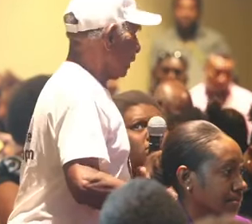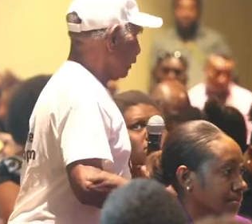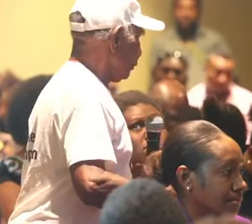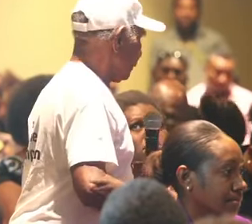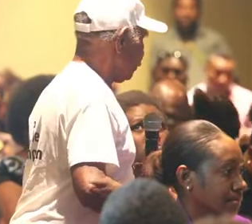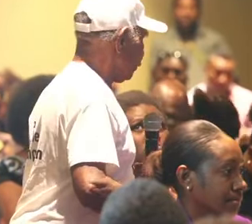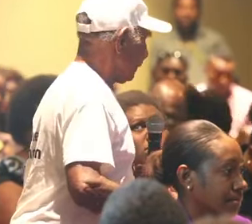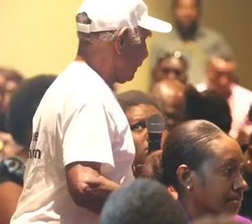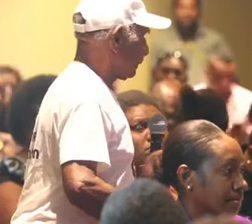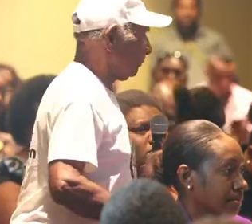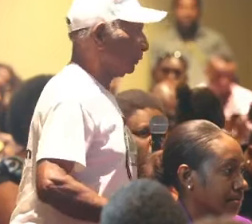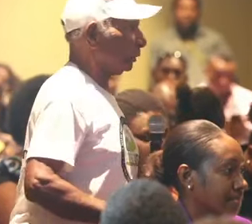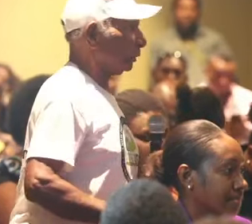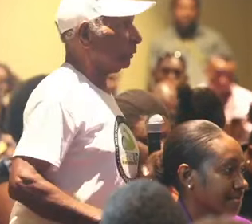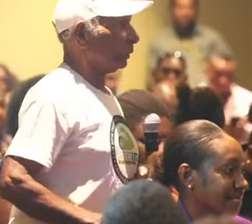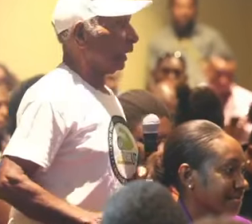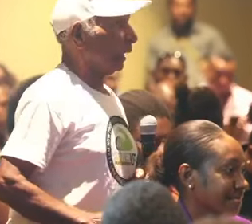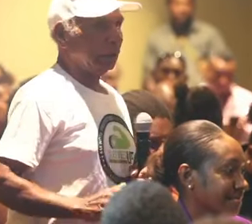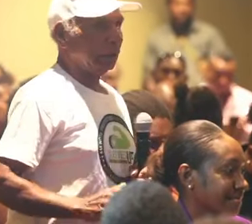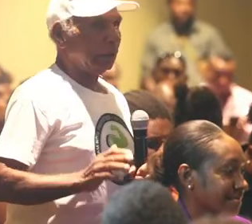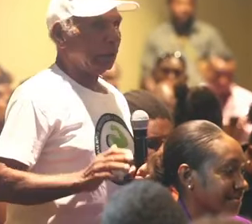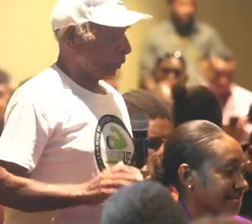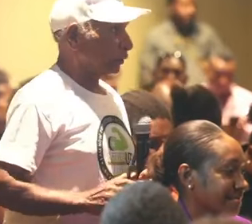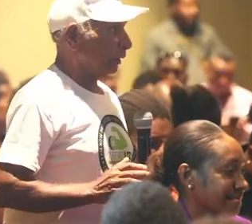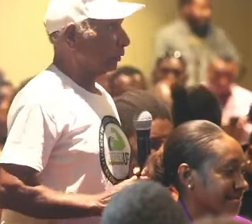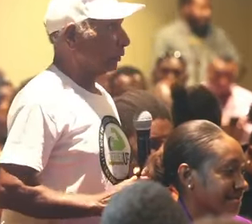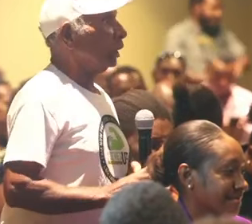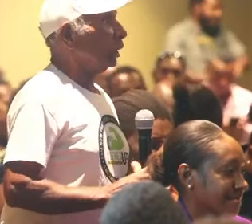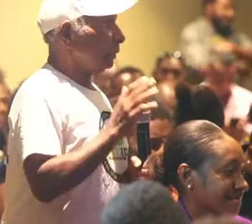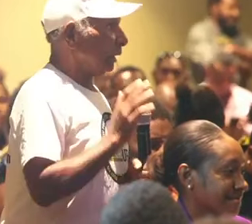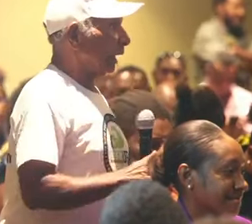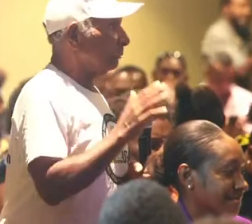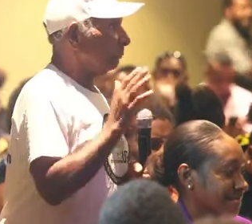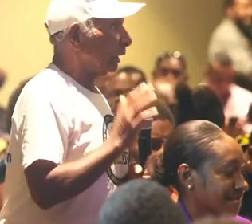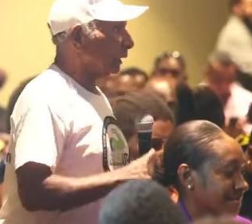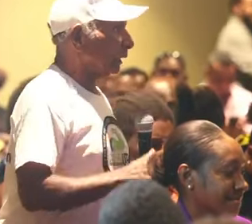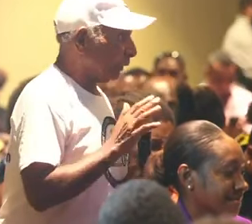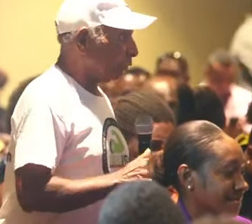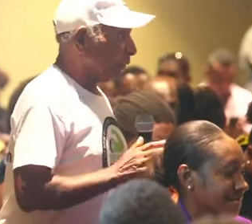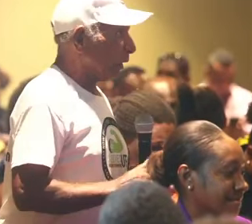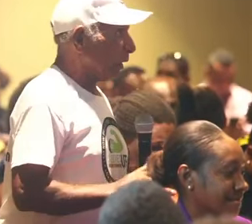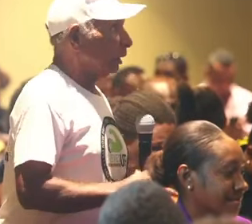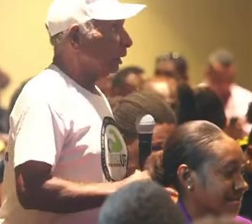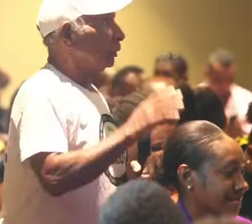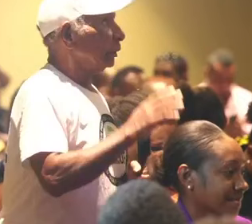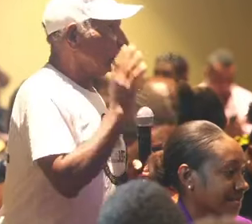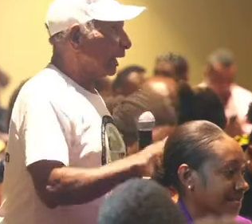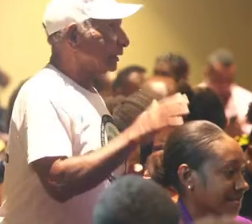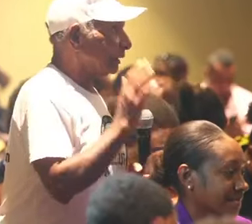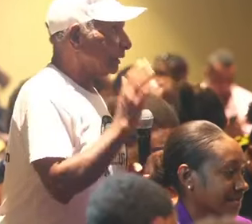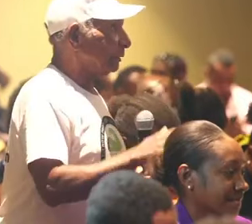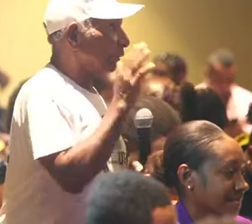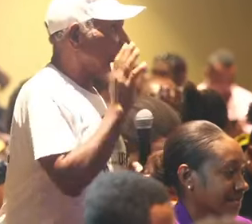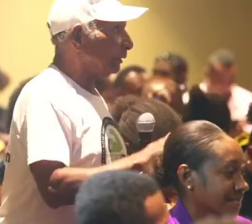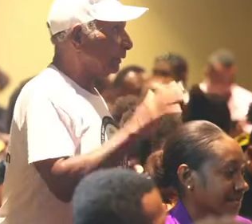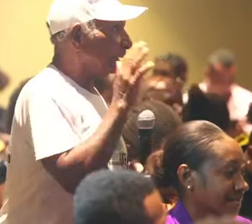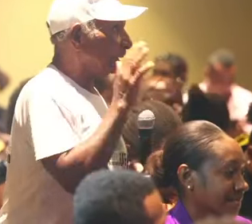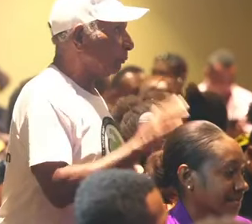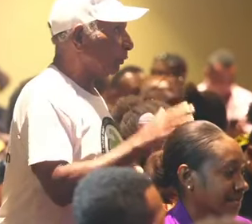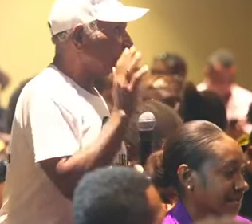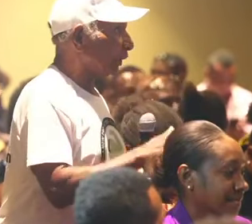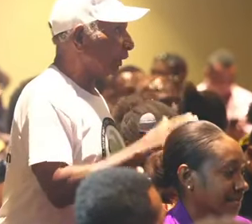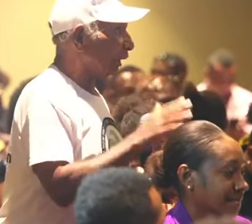1974. Some of you brain no stop time talking to you. All same, so me like him by review, you must kiss him all